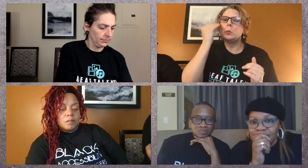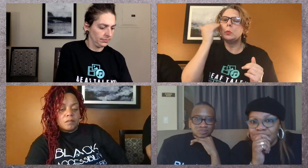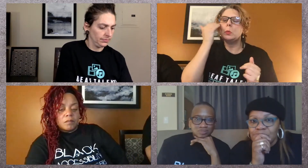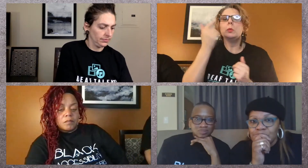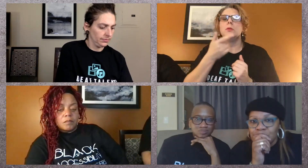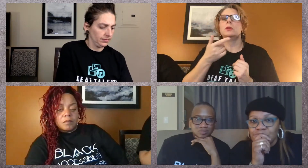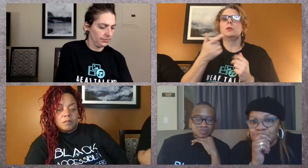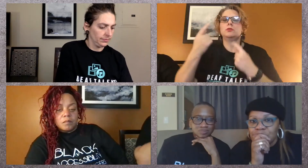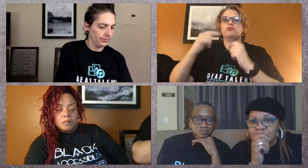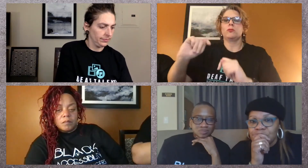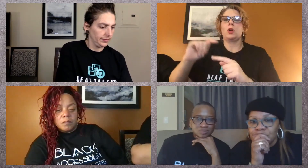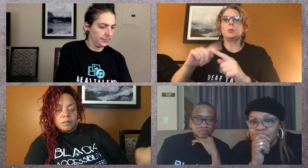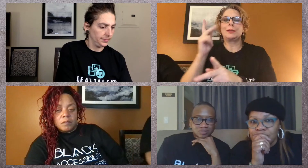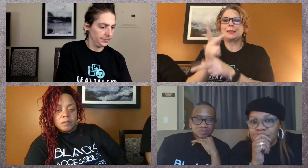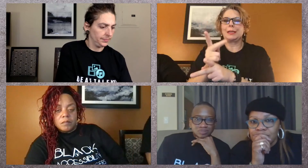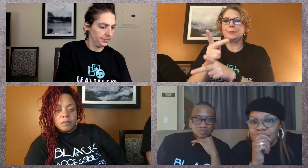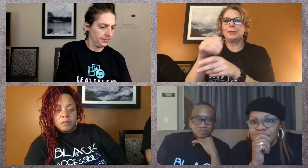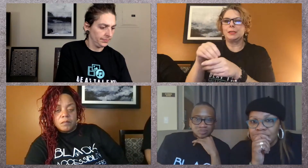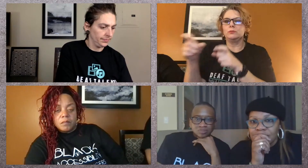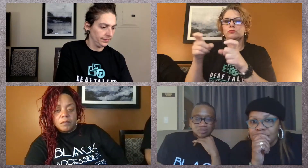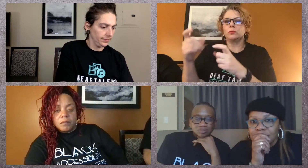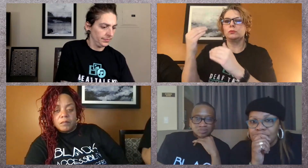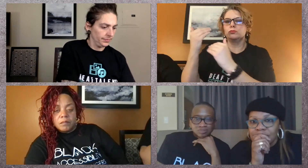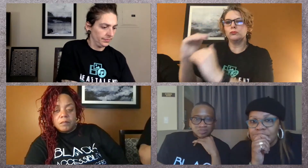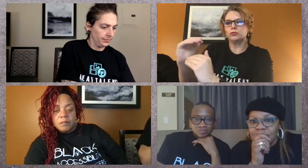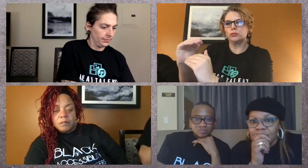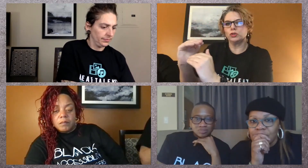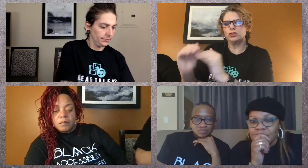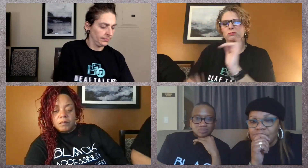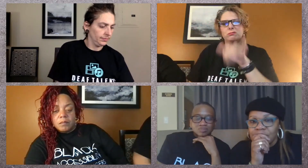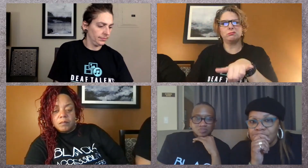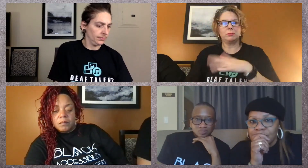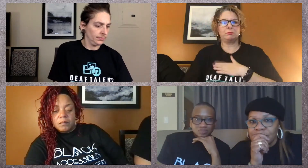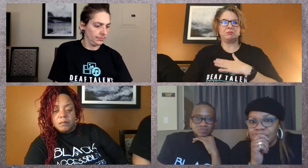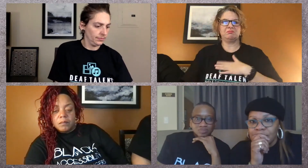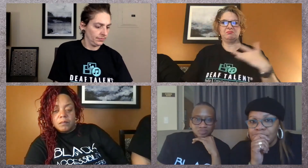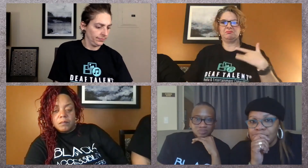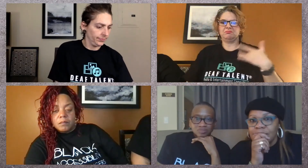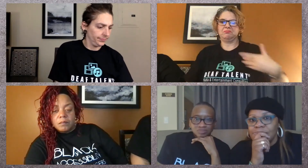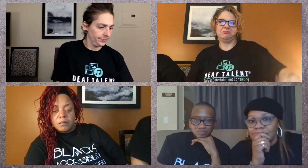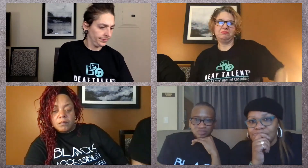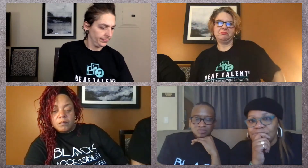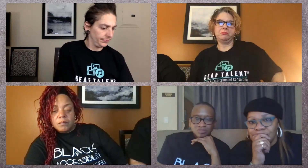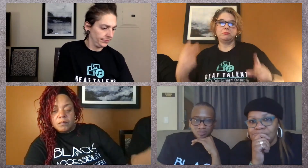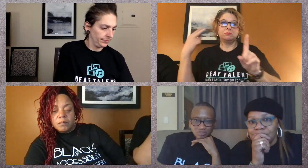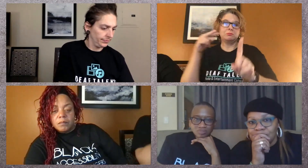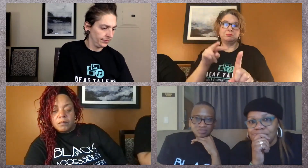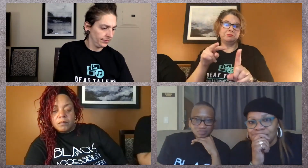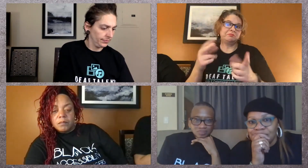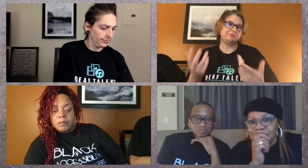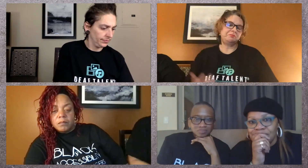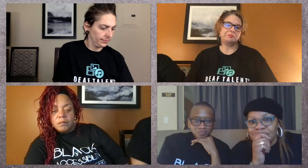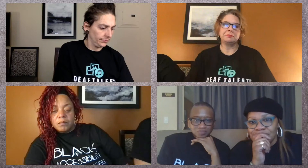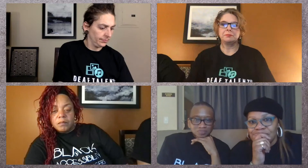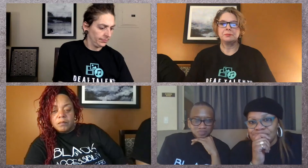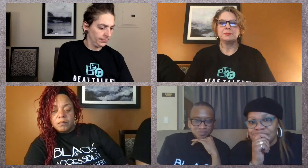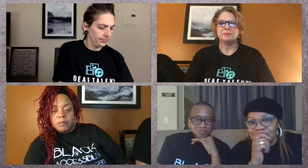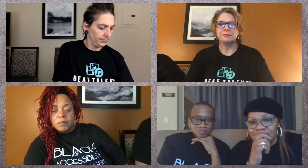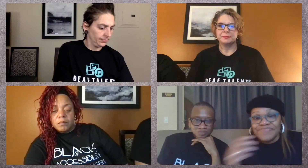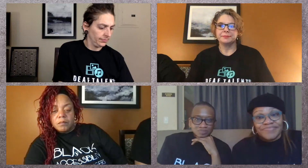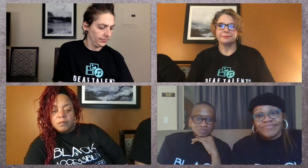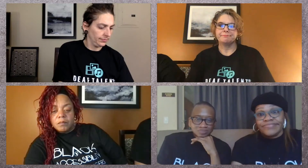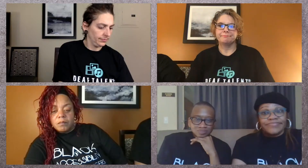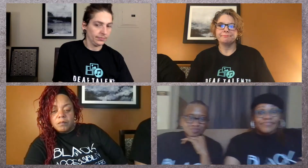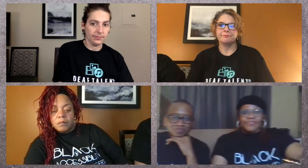perspective. Hollywood knows. They're just trying to keep control and limit the thing. That's just